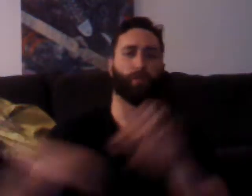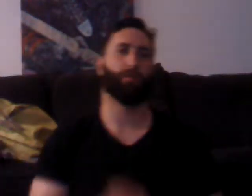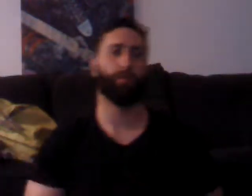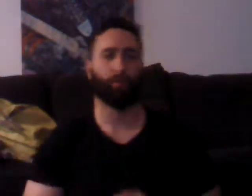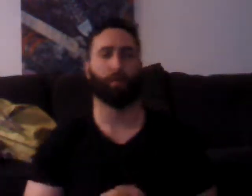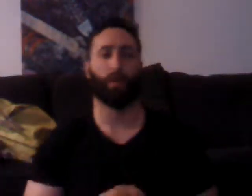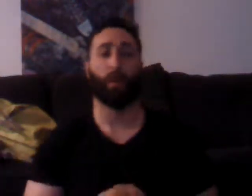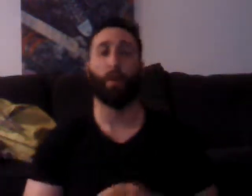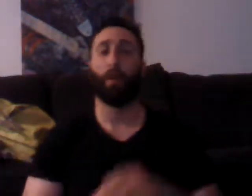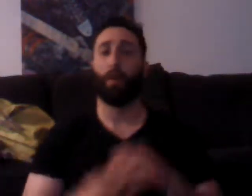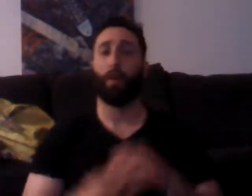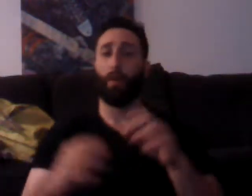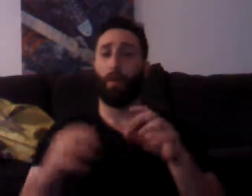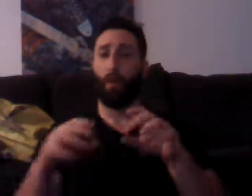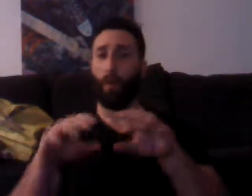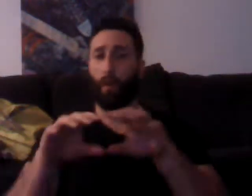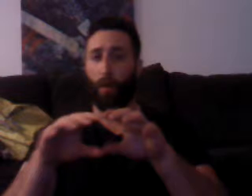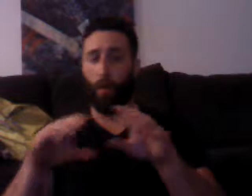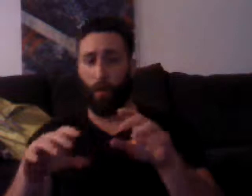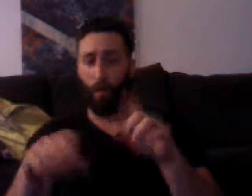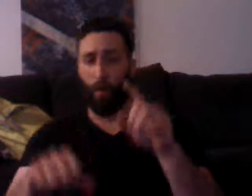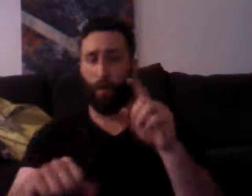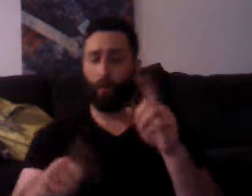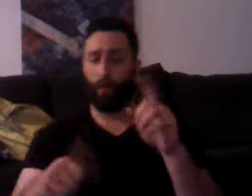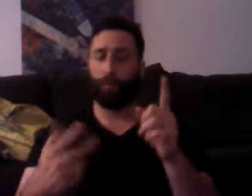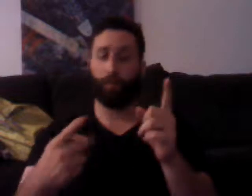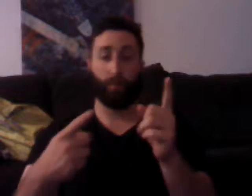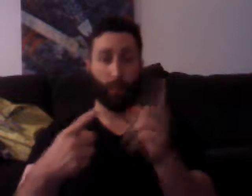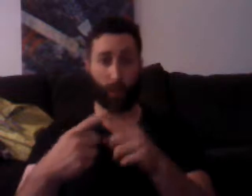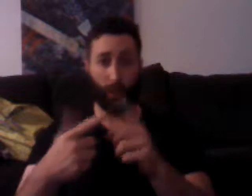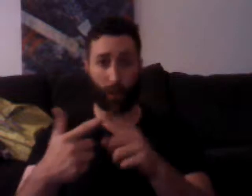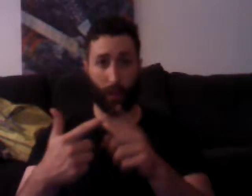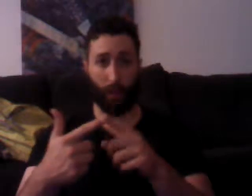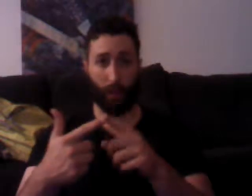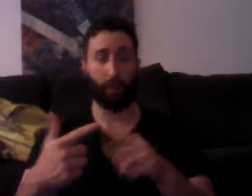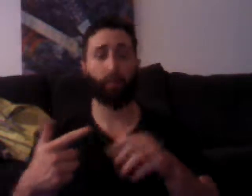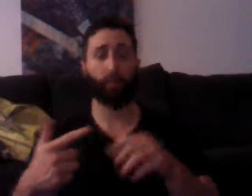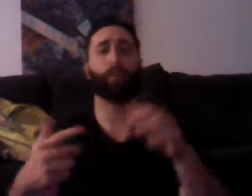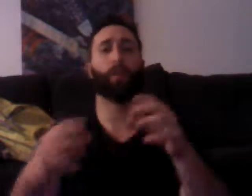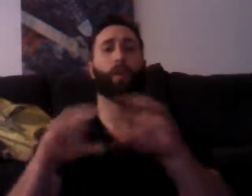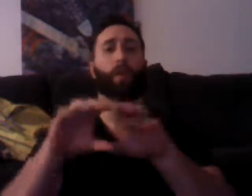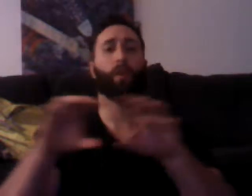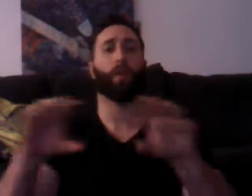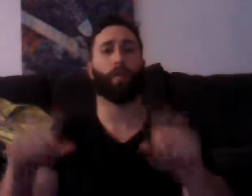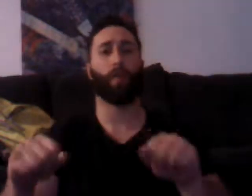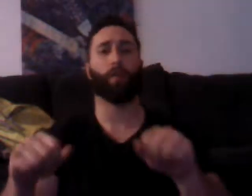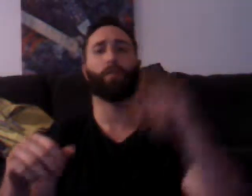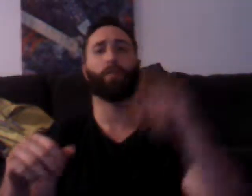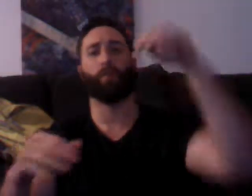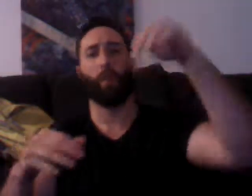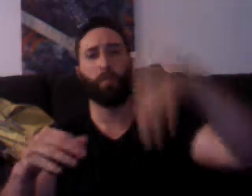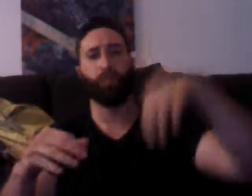hot dogs onto moving racks. The process is carefully timed so that a twist always lands on the bar.